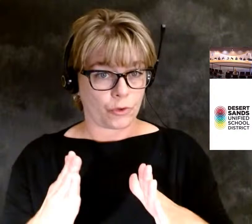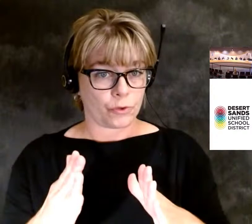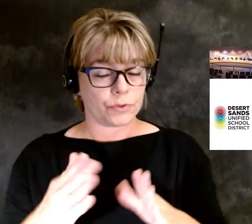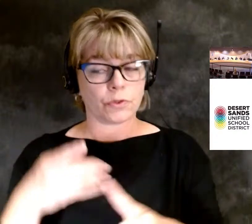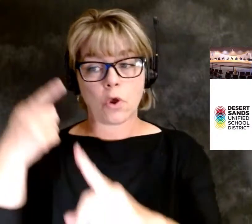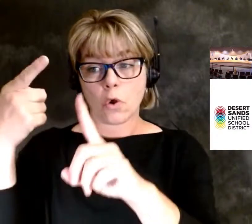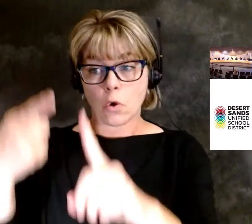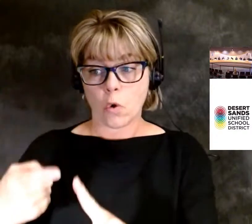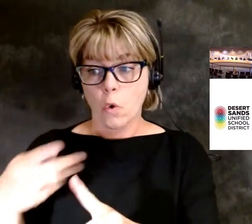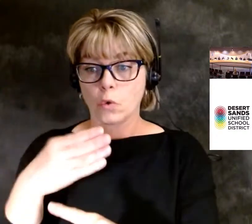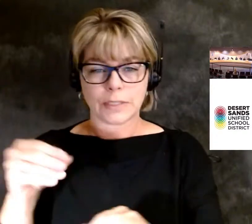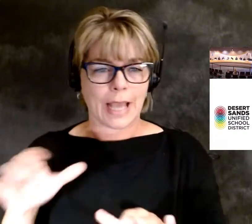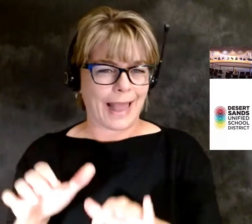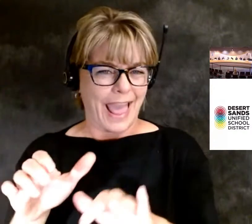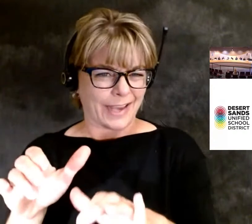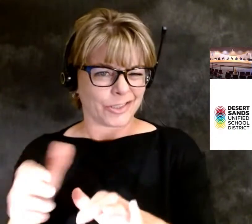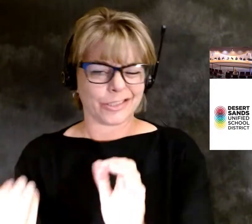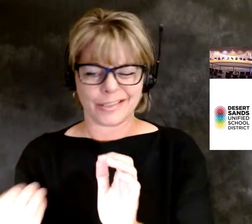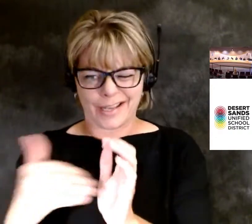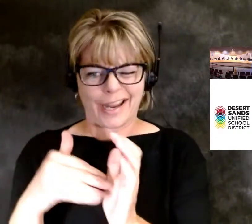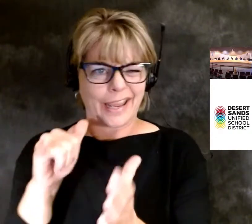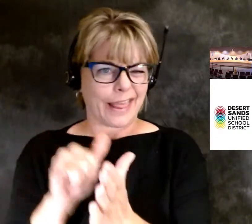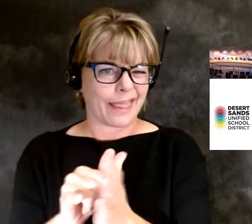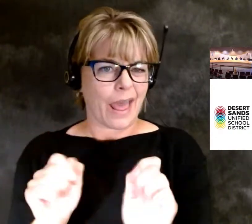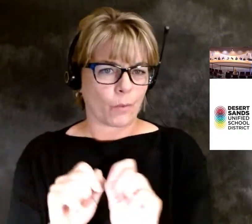actions, again, which was that slide 4,